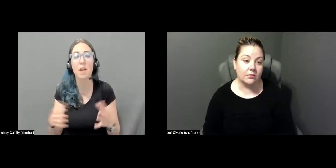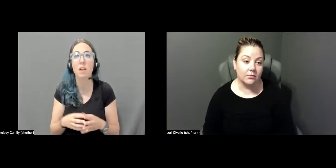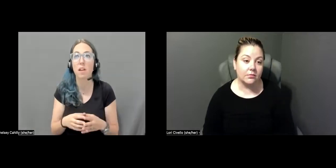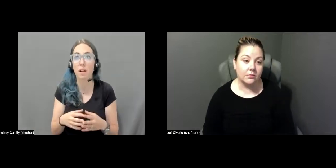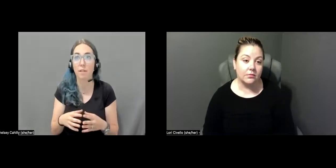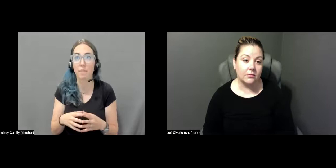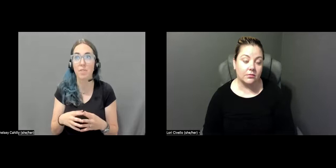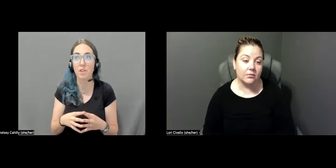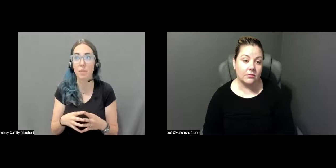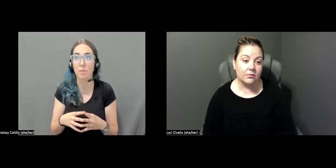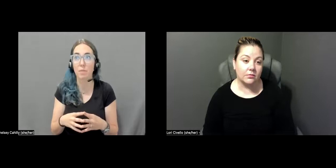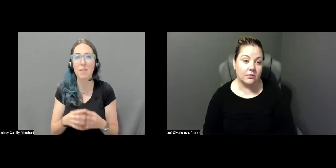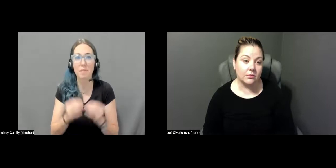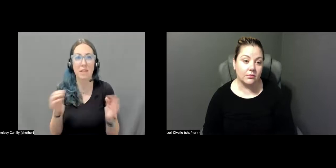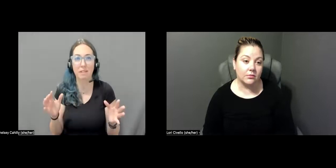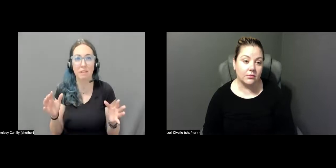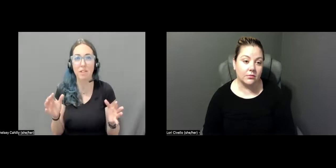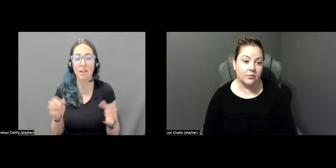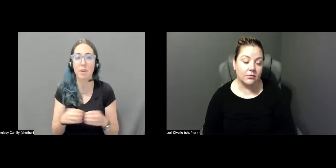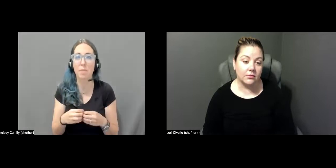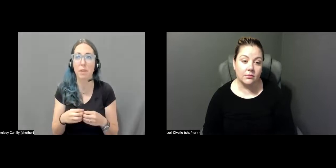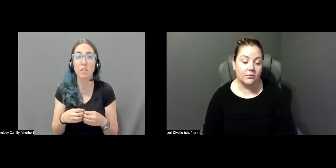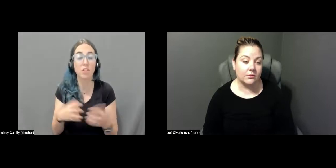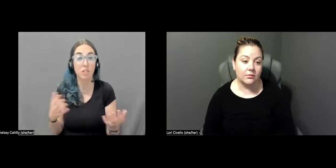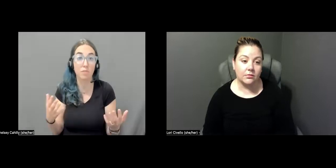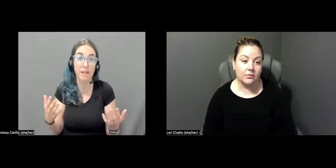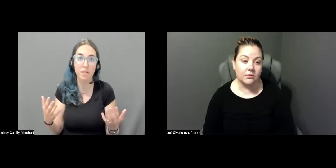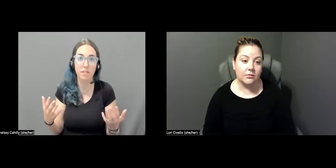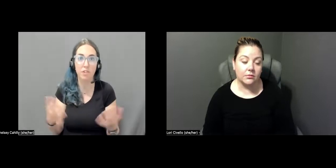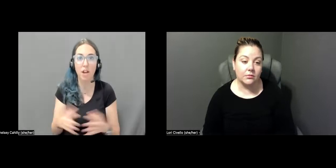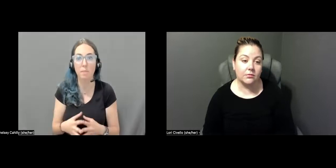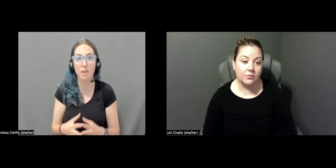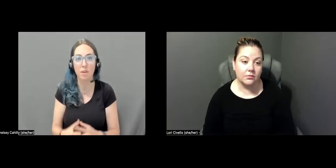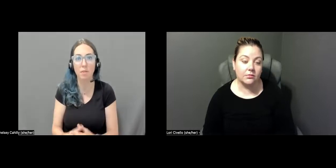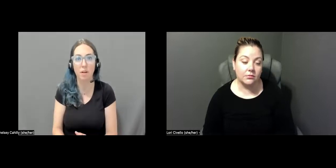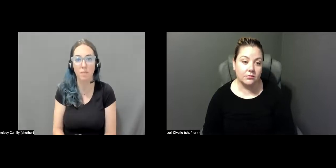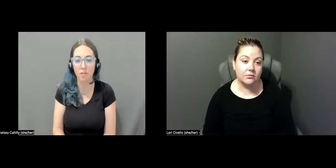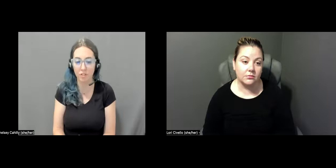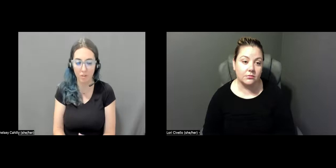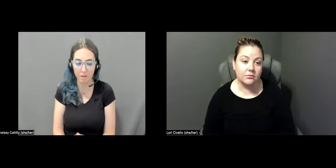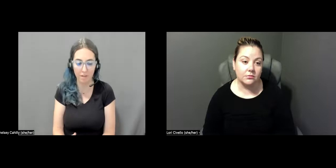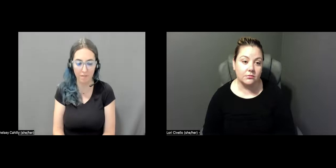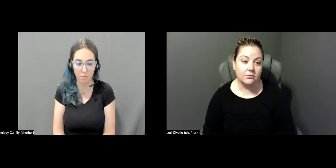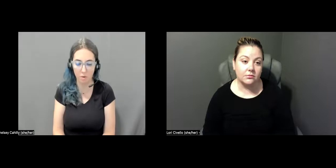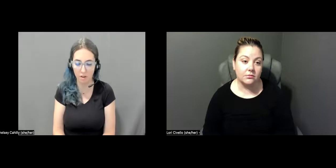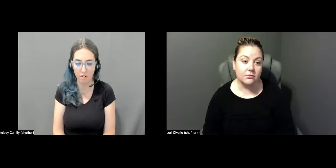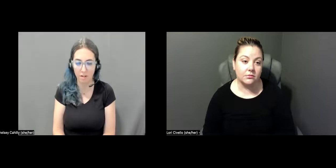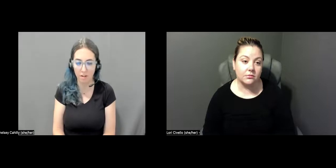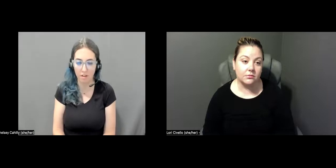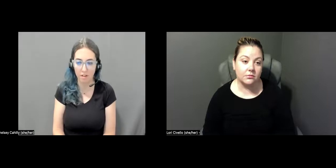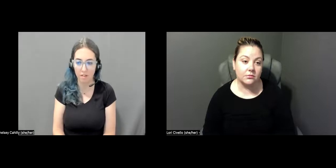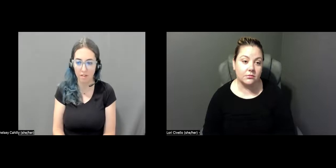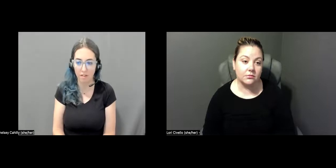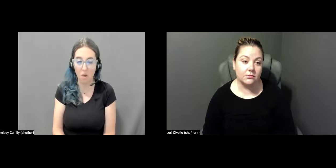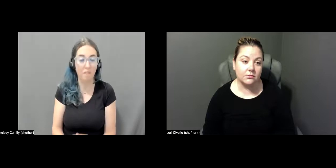up, and I don't mean that to scare anybody, but it's just the reality of the job. You're interpreting for,